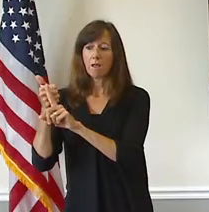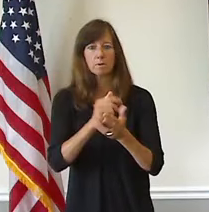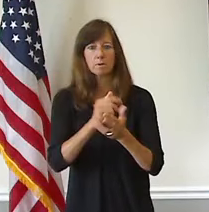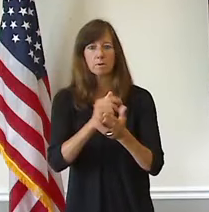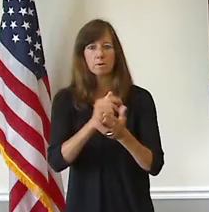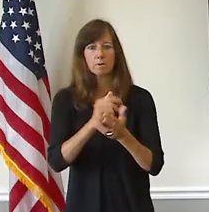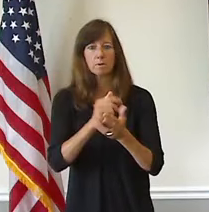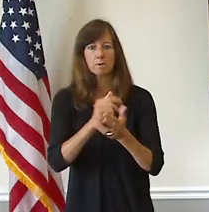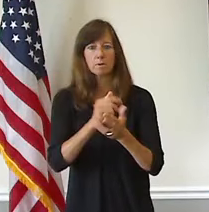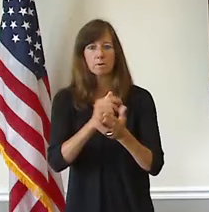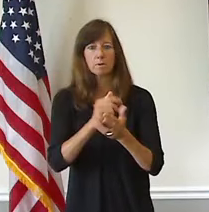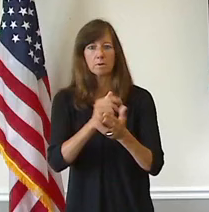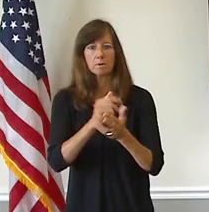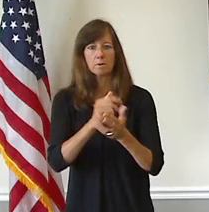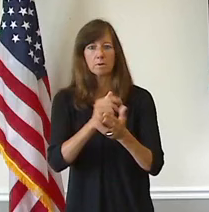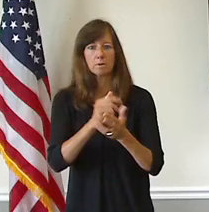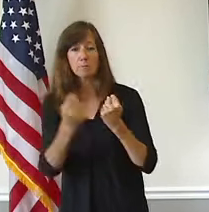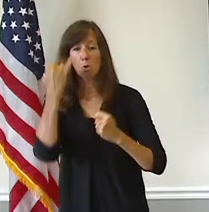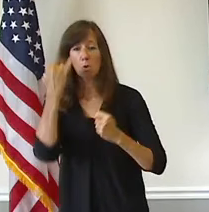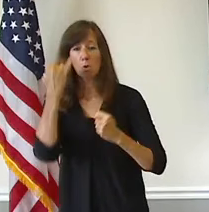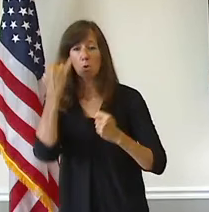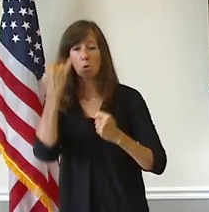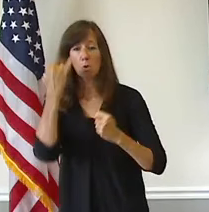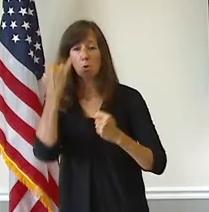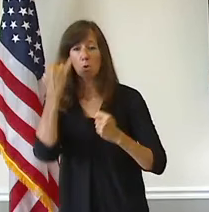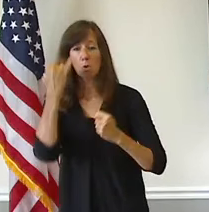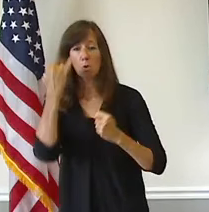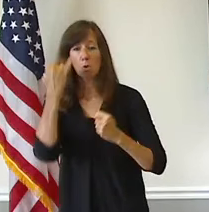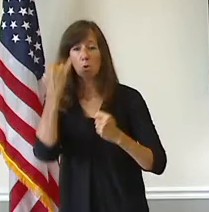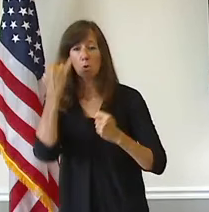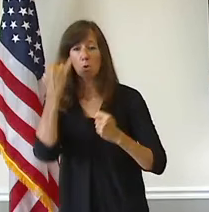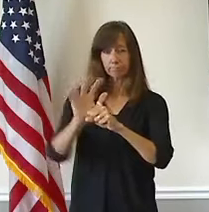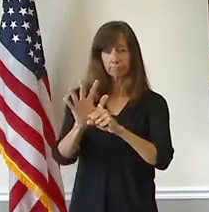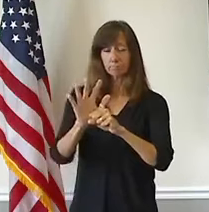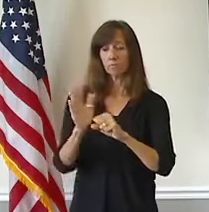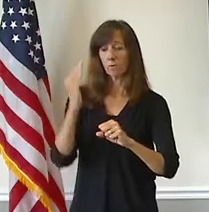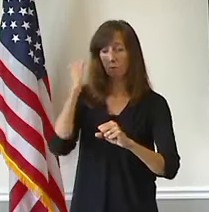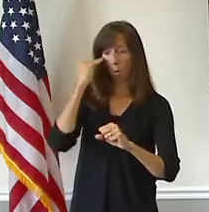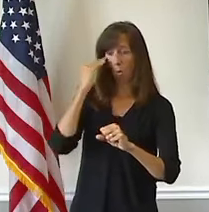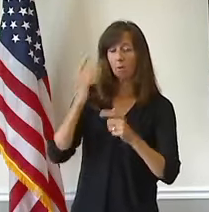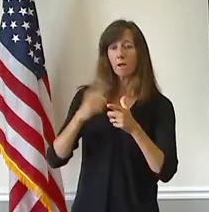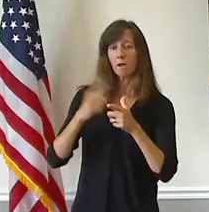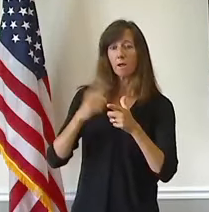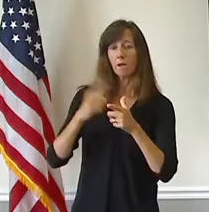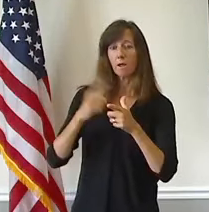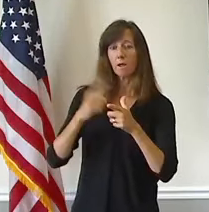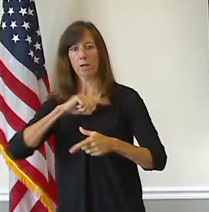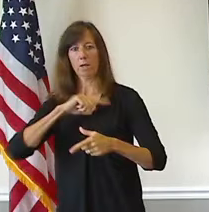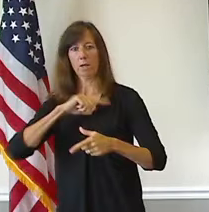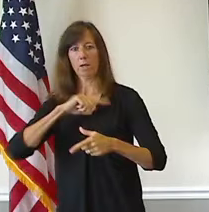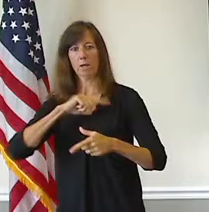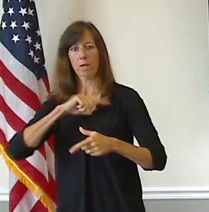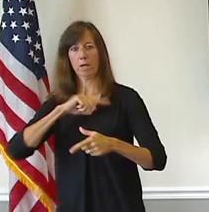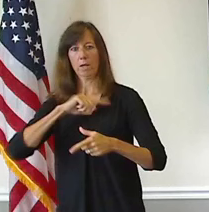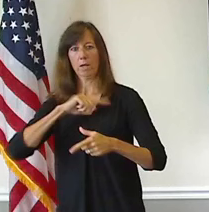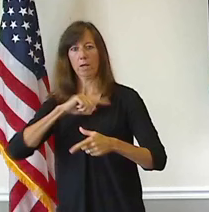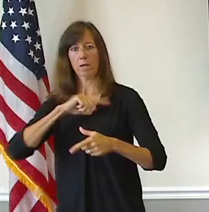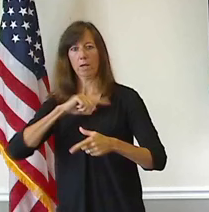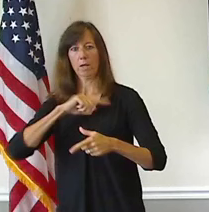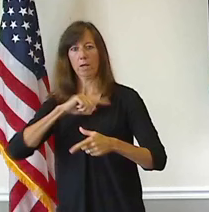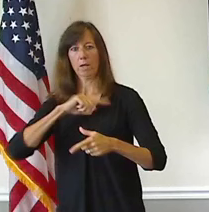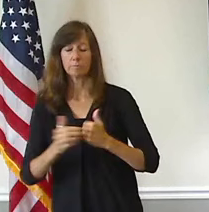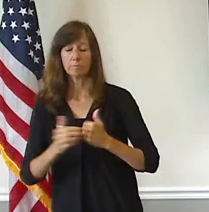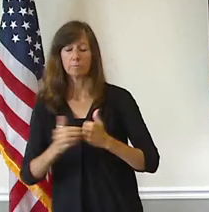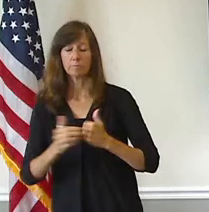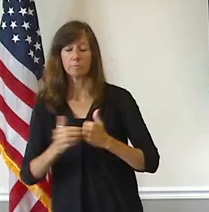becomes known to us and we have to respond very, very quickly. Andy, as we have you, and I'll jump back and forth between me and you over